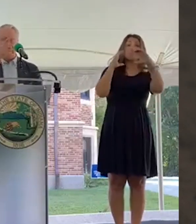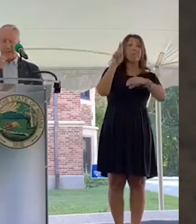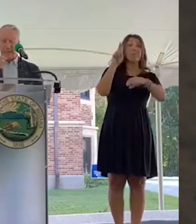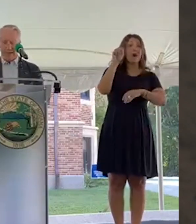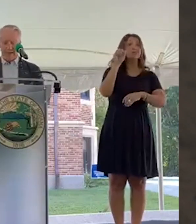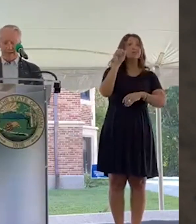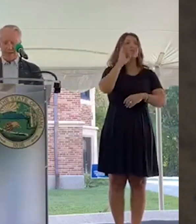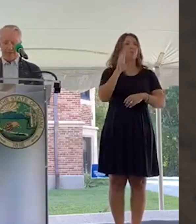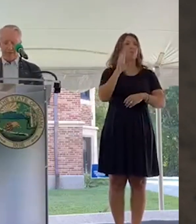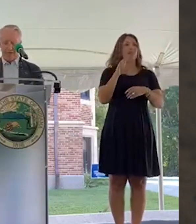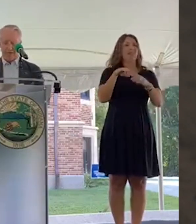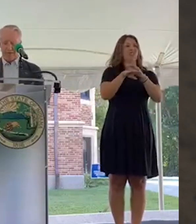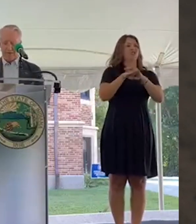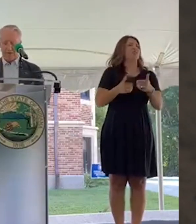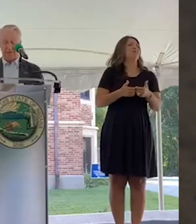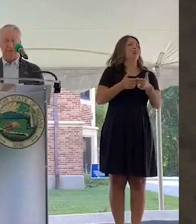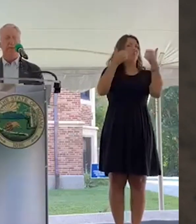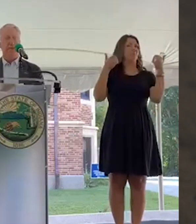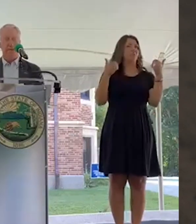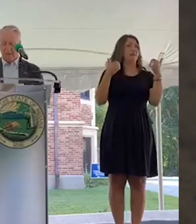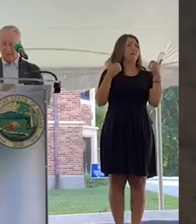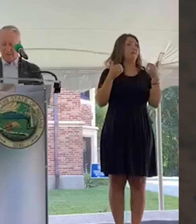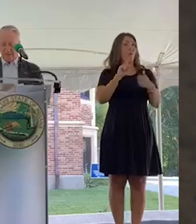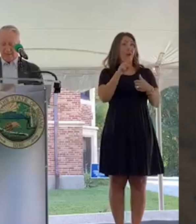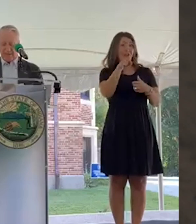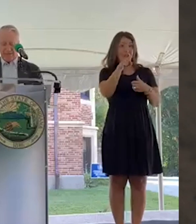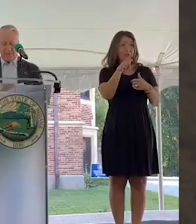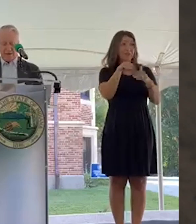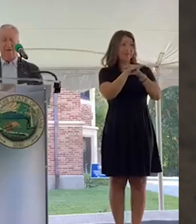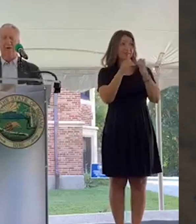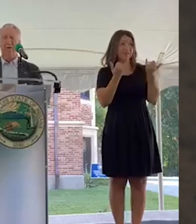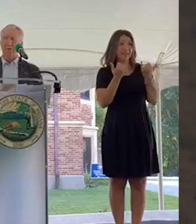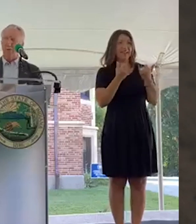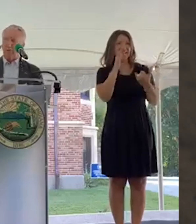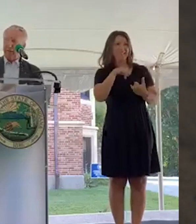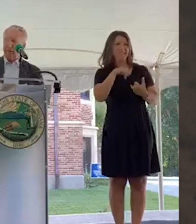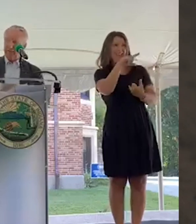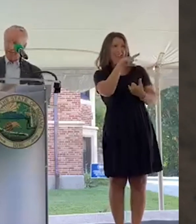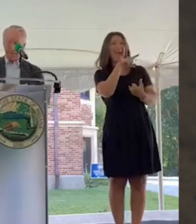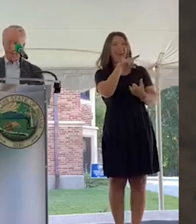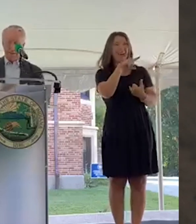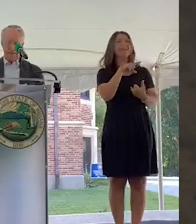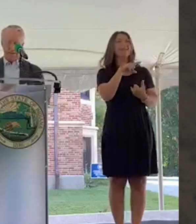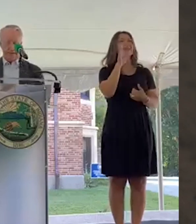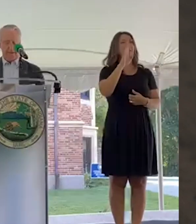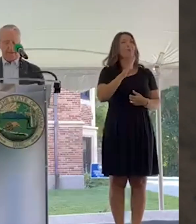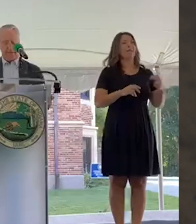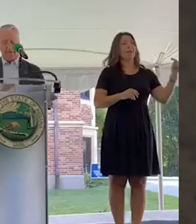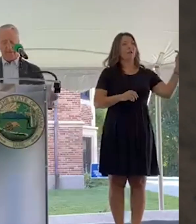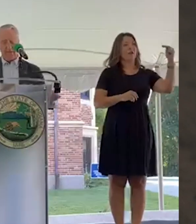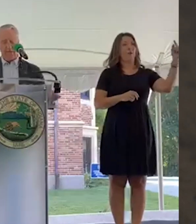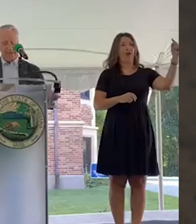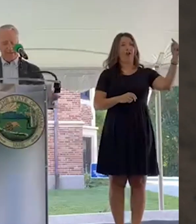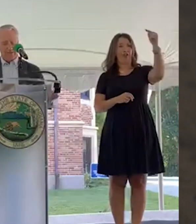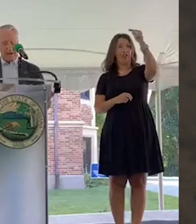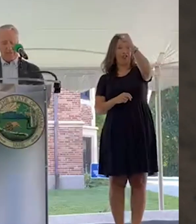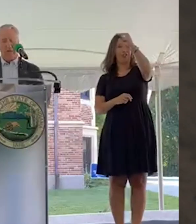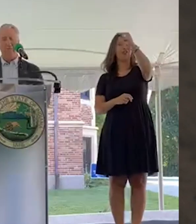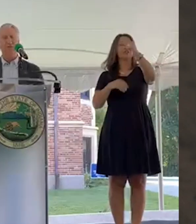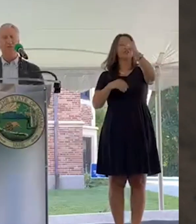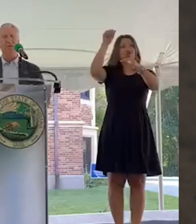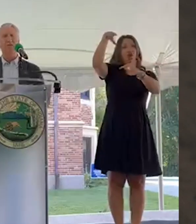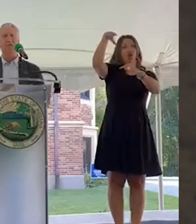the existing college entry that you all came in, making their way along the north end of the property and to